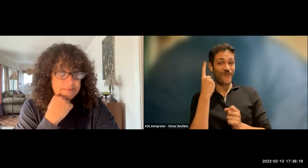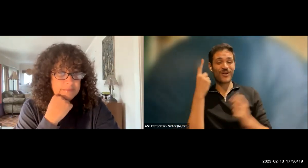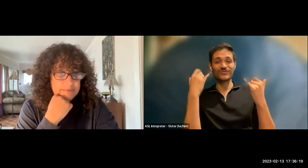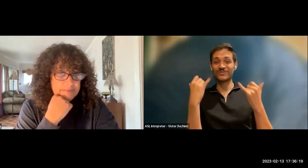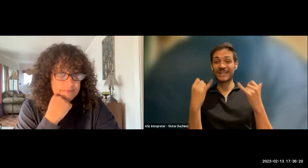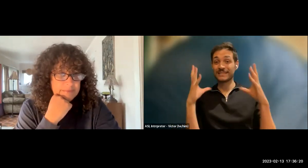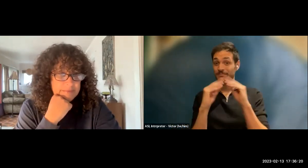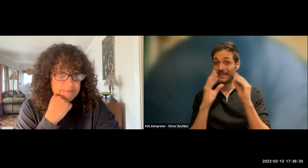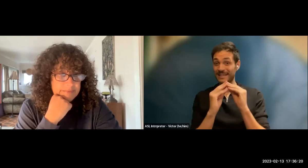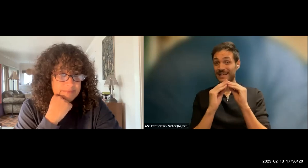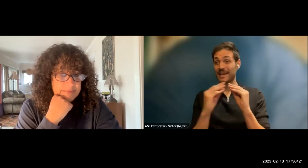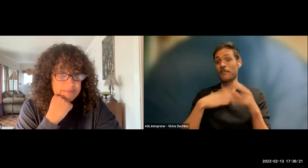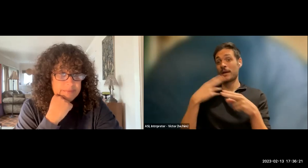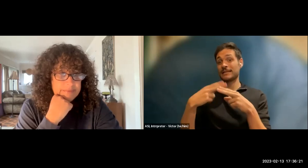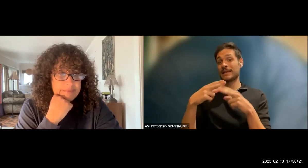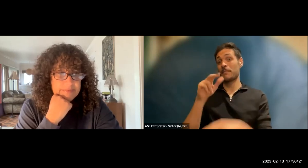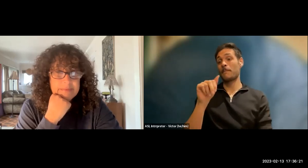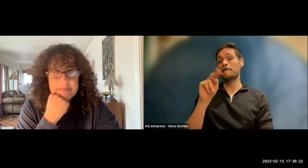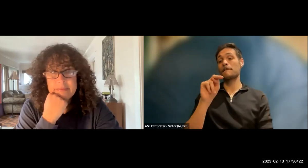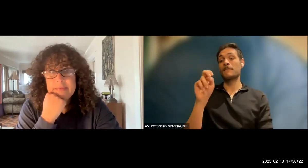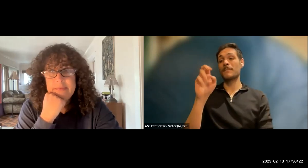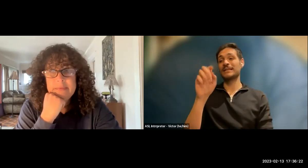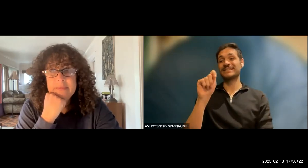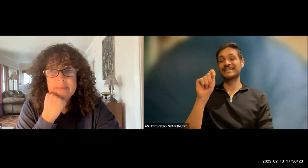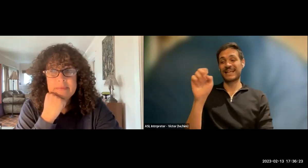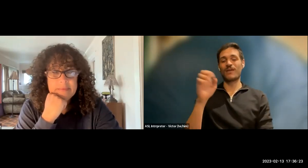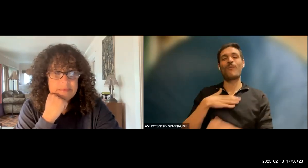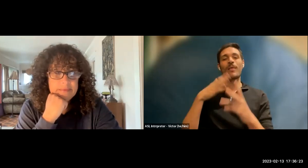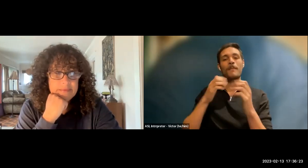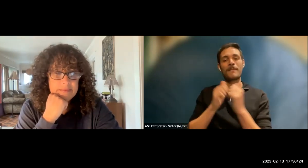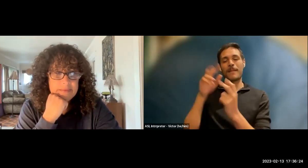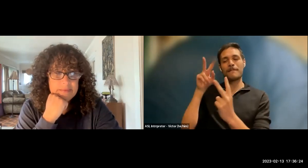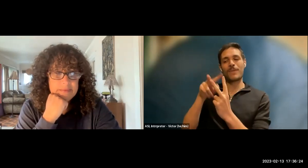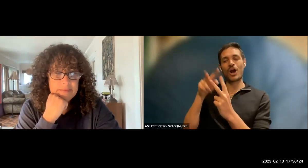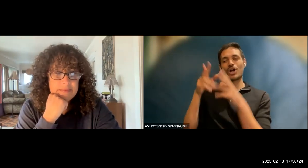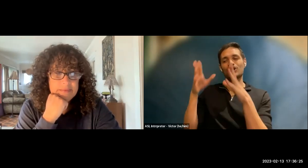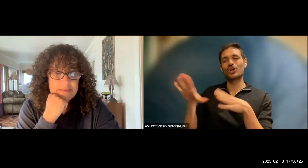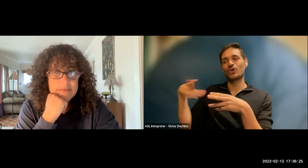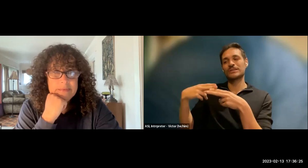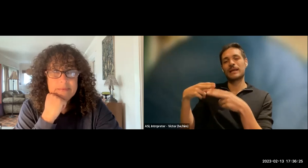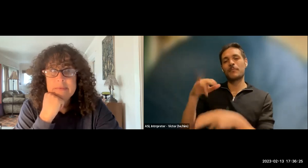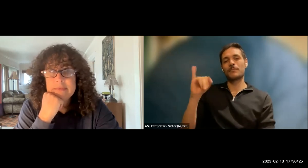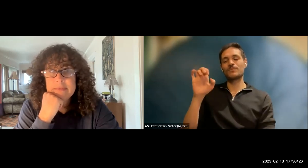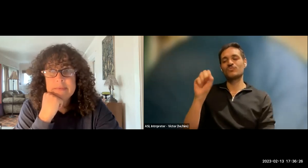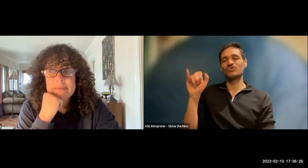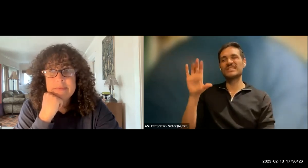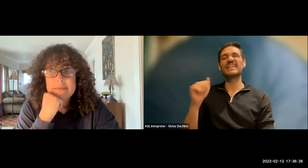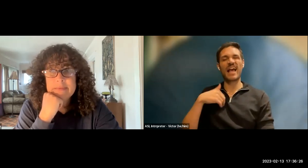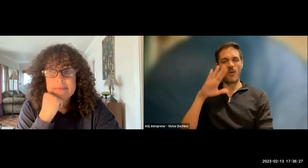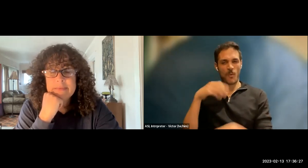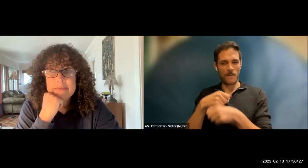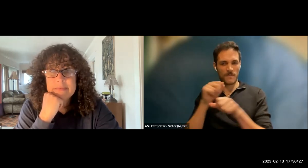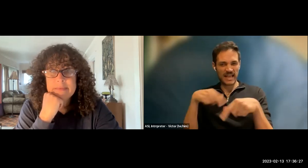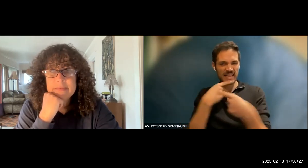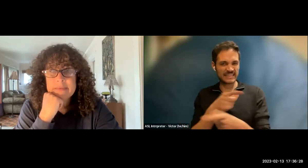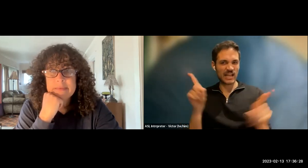with my interpreting partner, Jessica, supporting language access. I will be making this announcement in English and Spanish. Hola